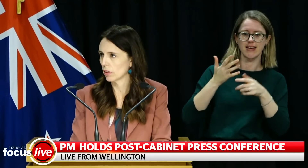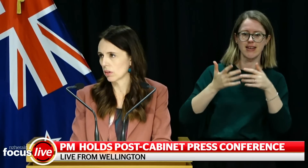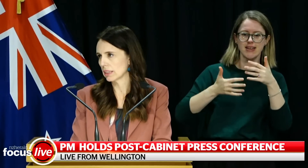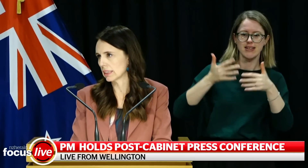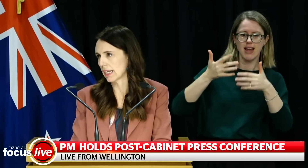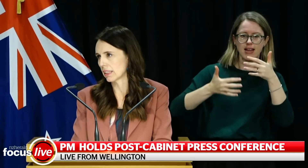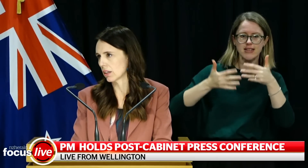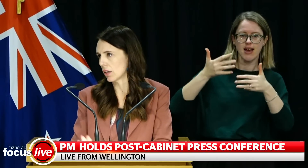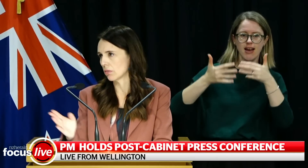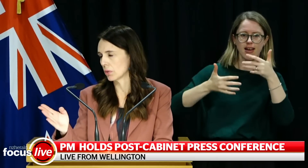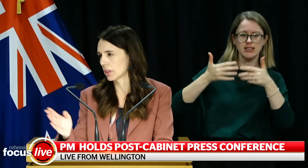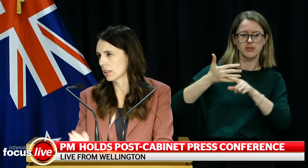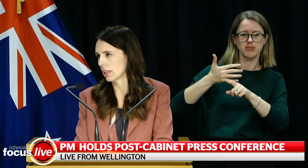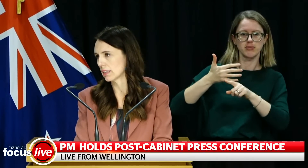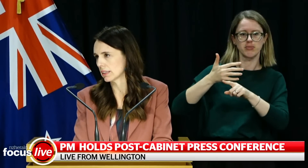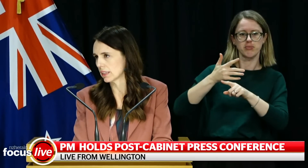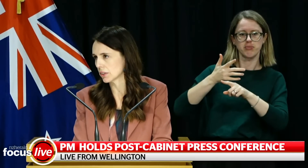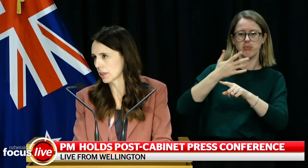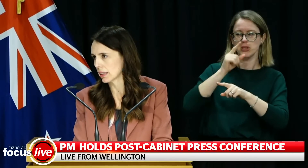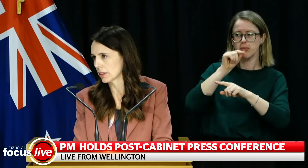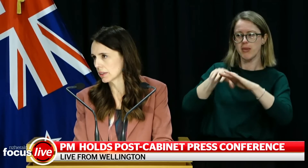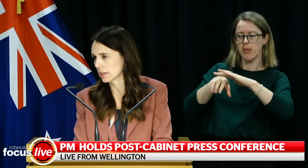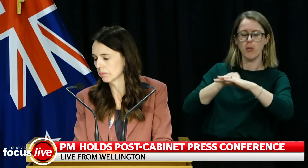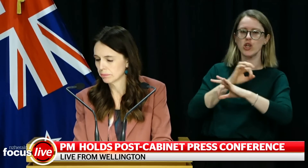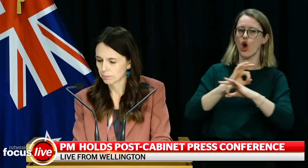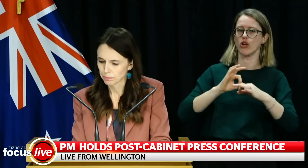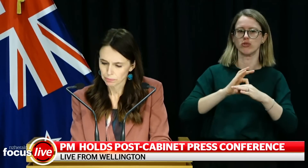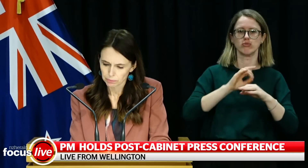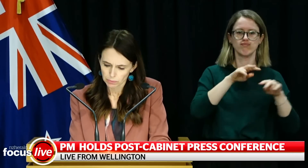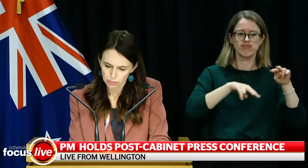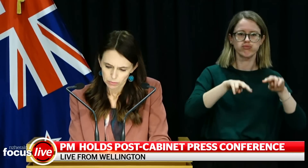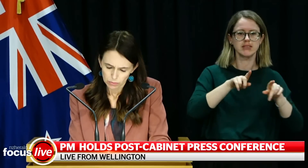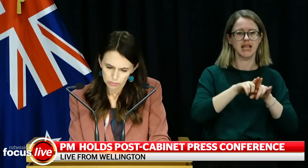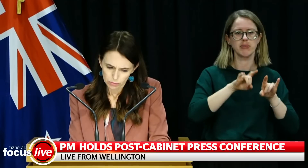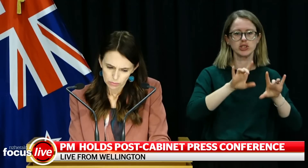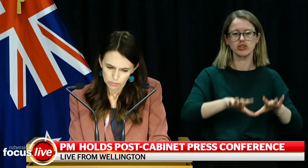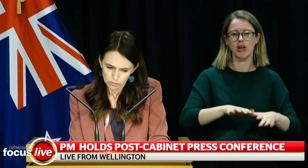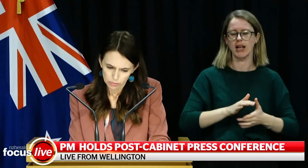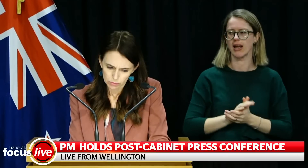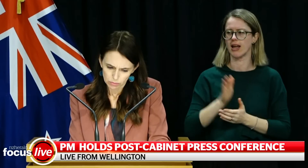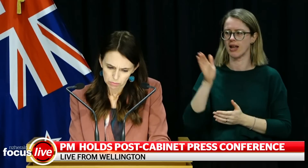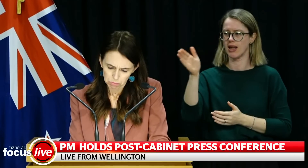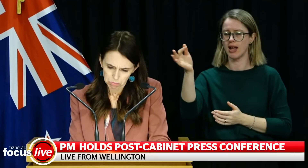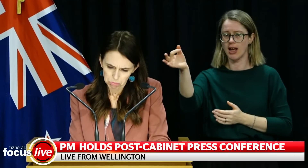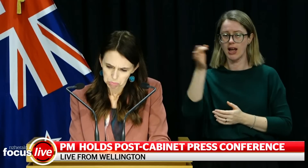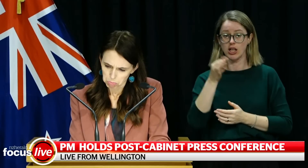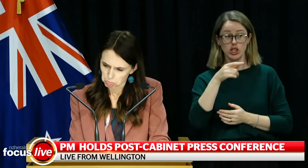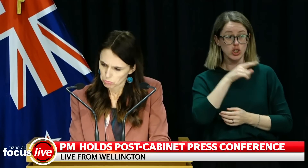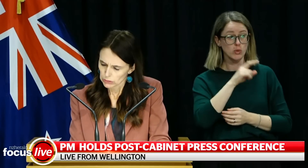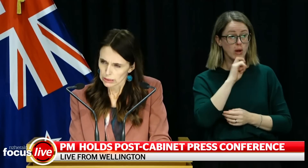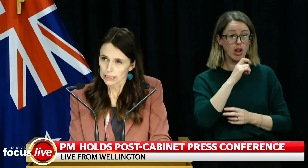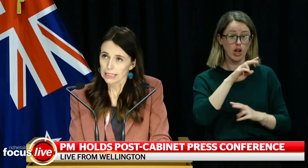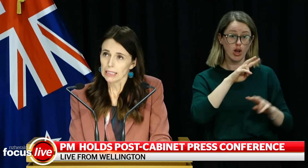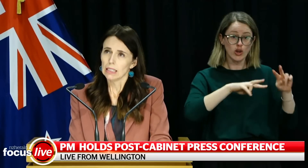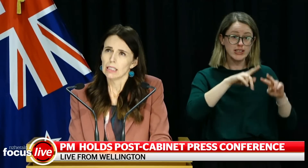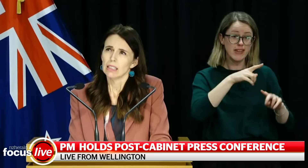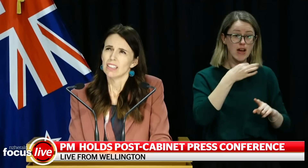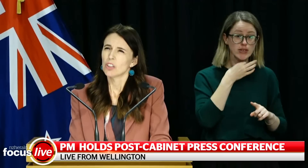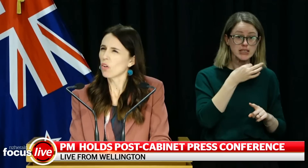we're not undertaking the kind of work that I understand Australia is. Are there any plans to look into mitigating these risks?